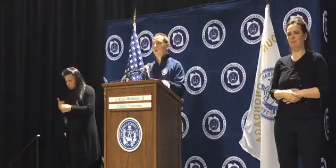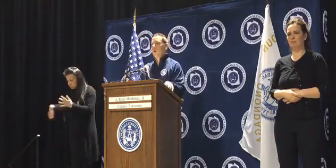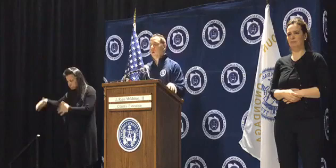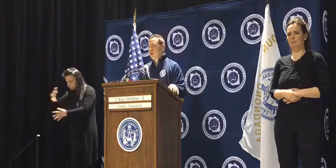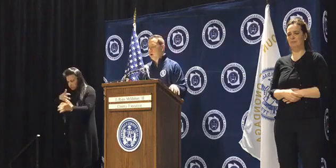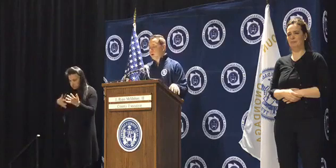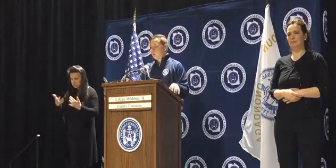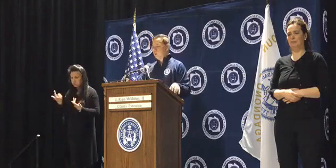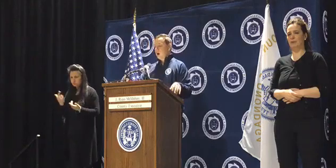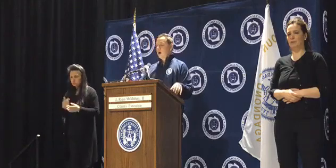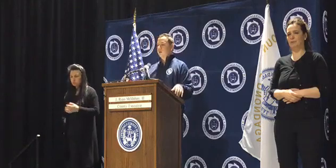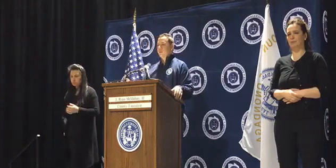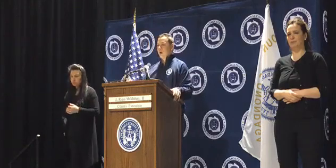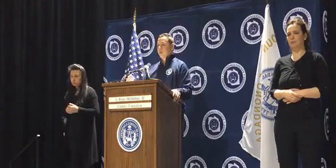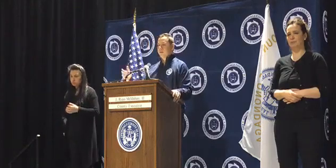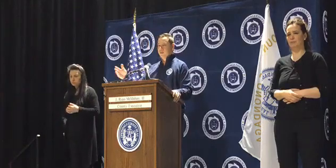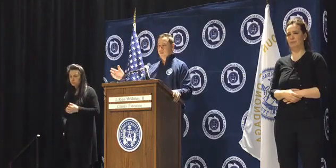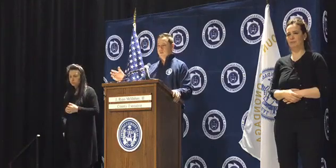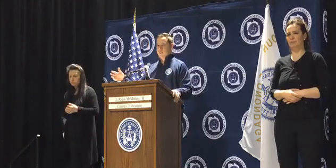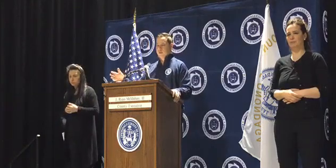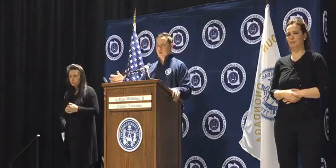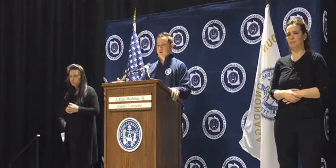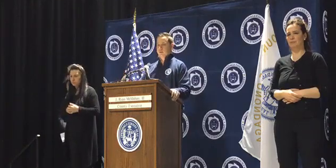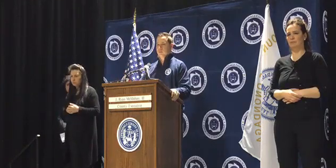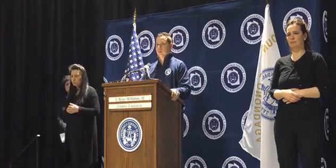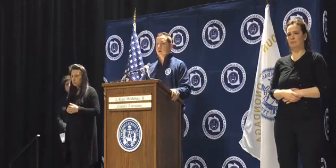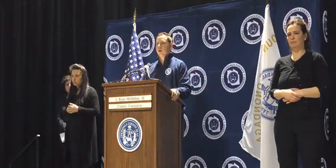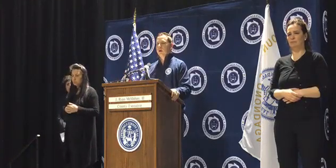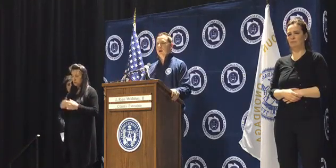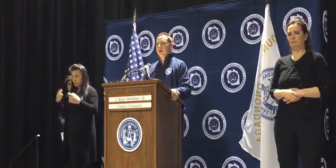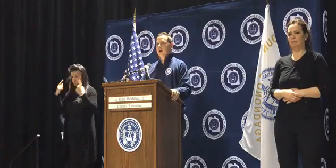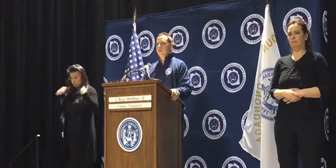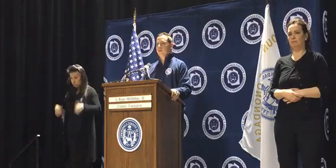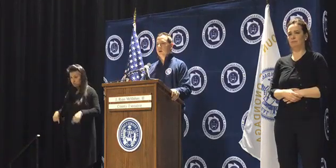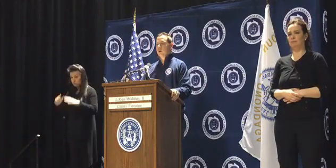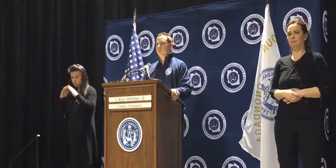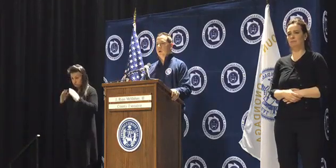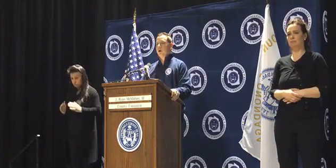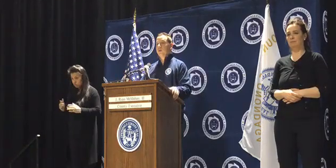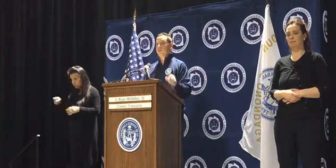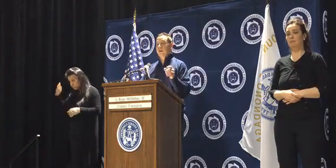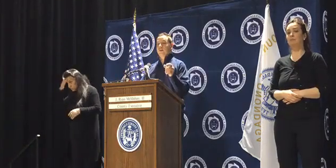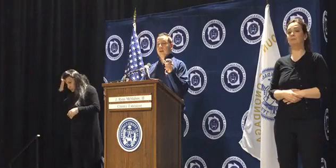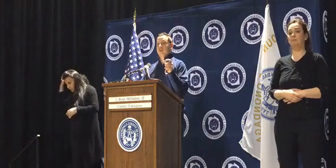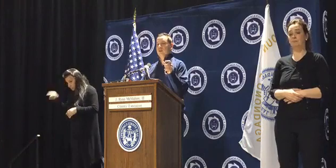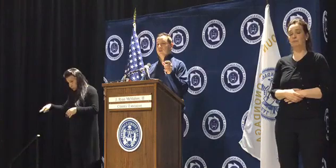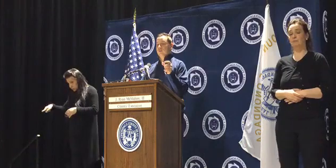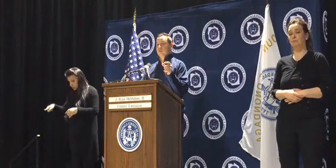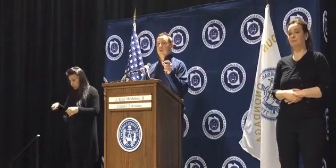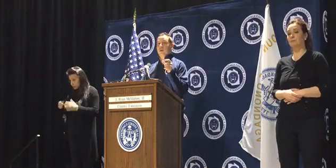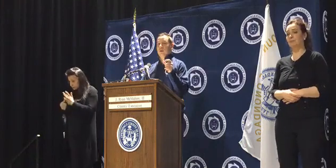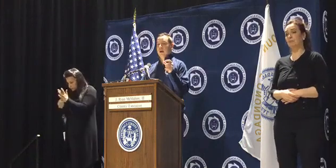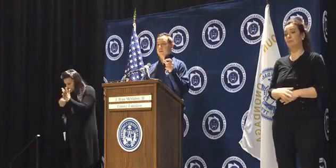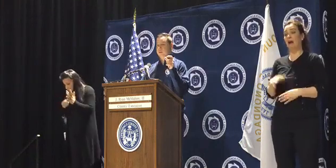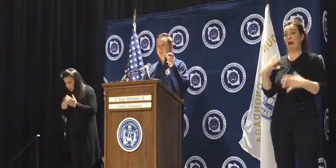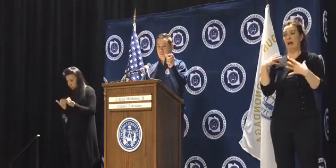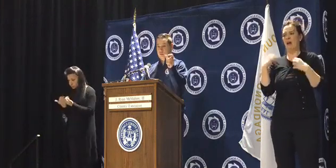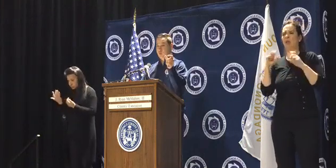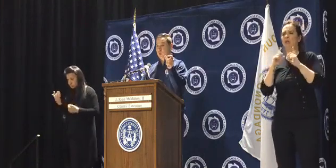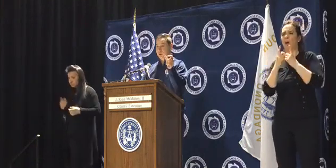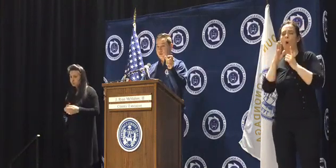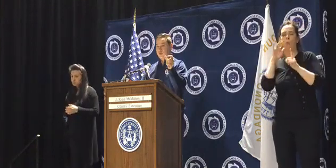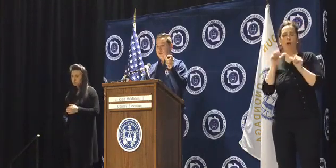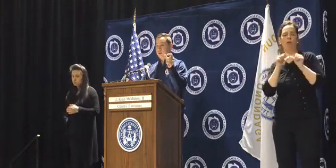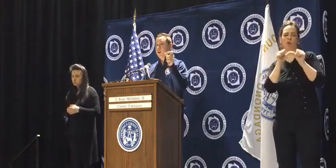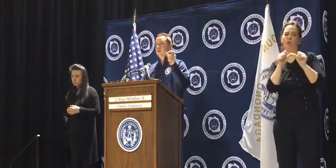right? So our health department's going to do an investigation, and part of their investigation is looking at this